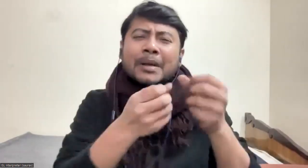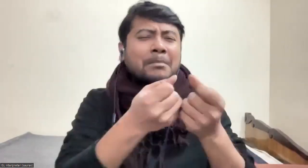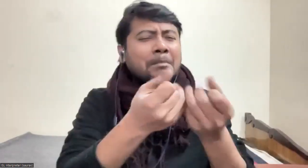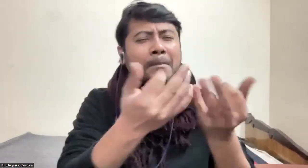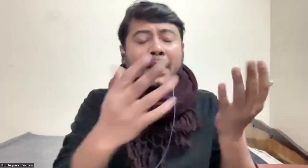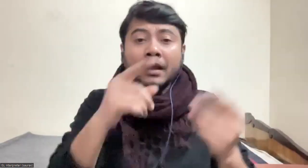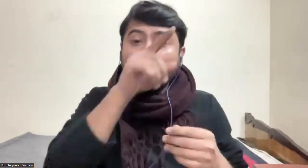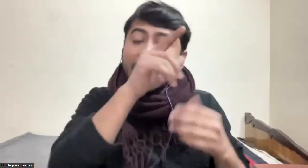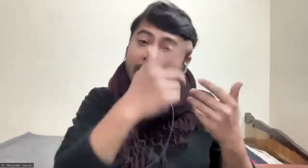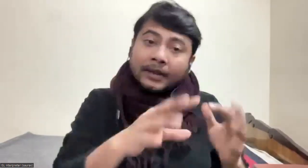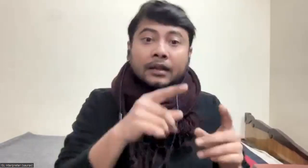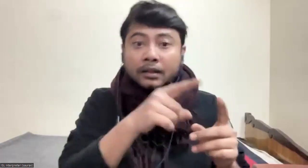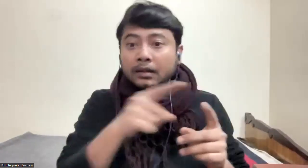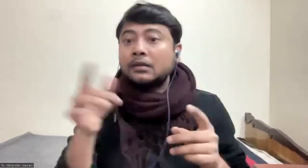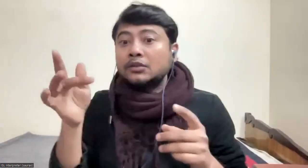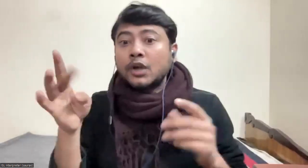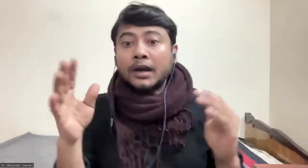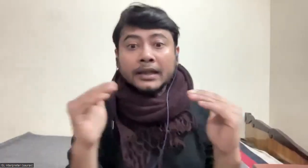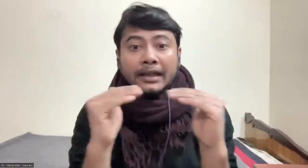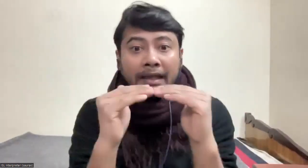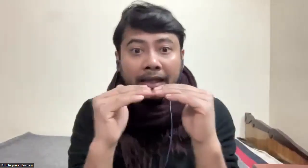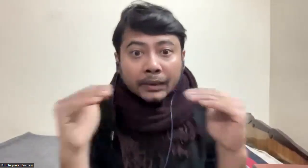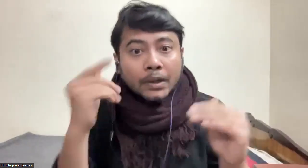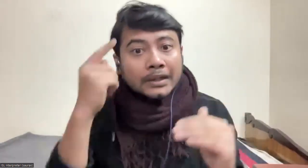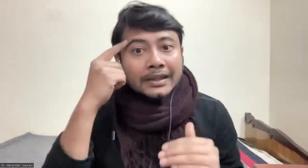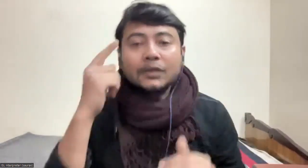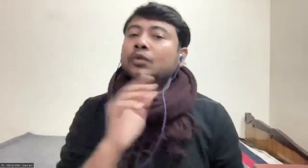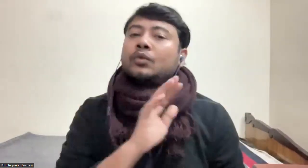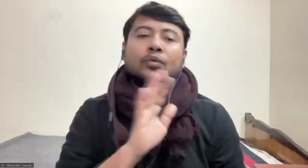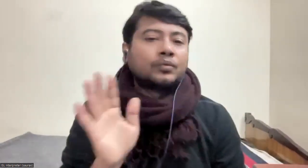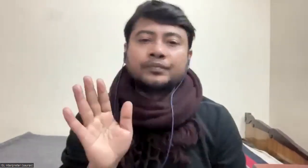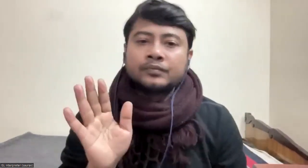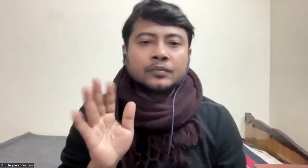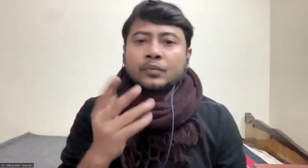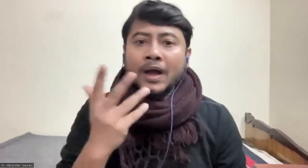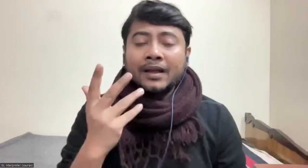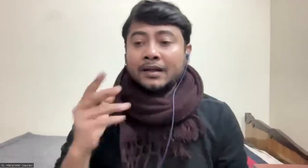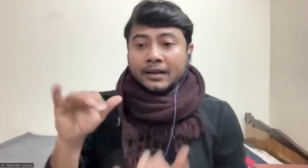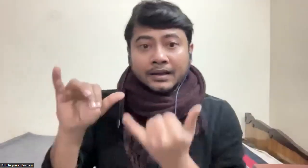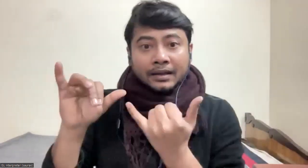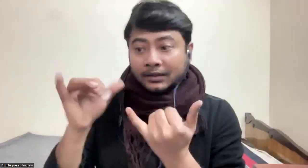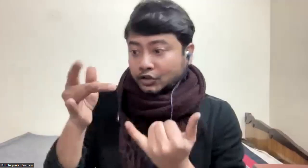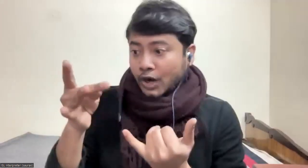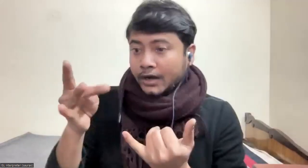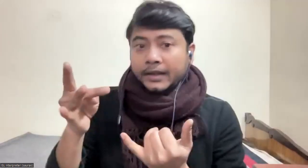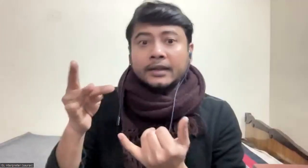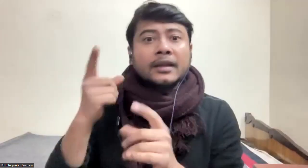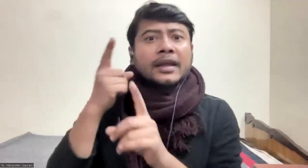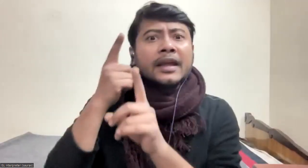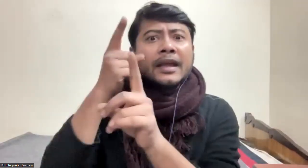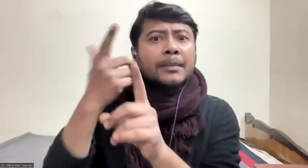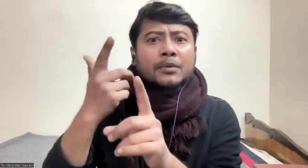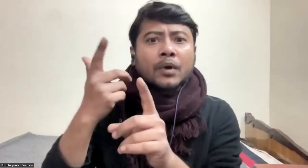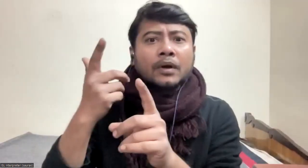Because chanting is the purpose of chanting is to attain love for Krishna. Other things